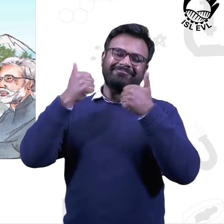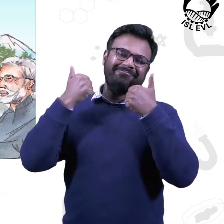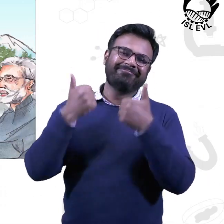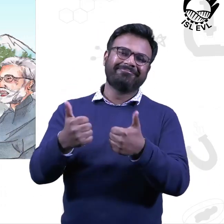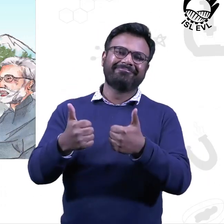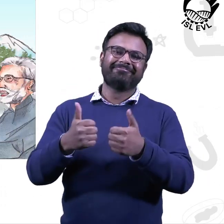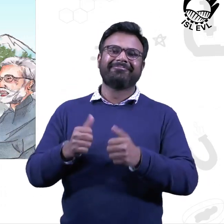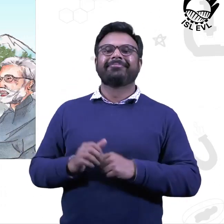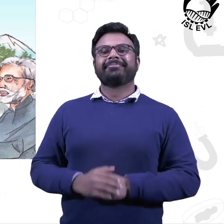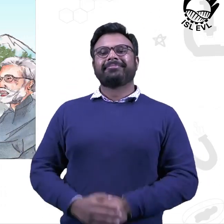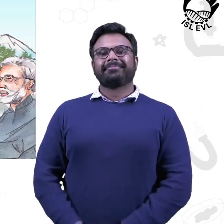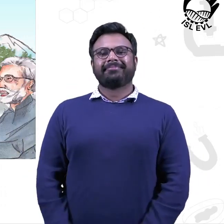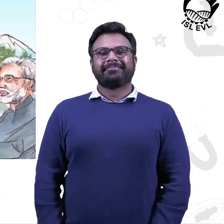friends.